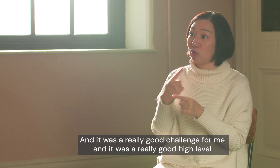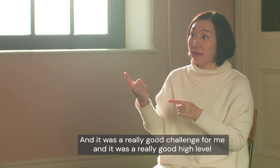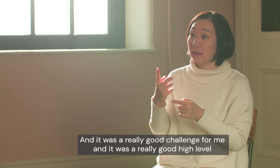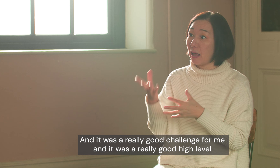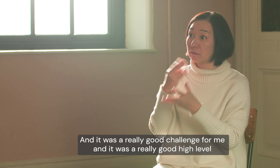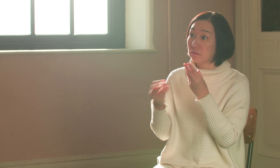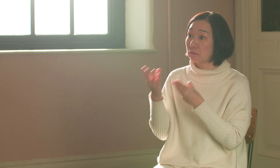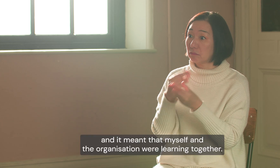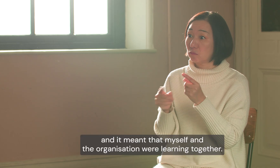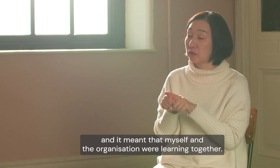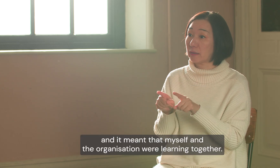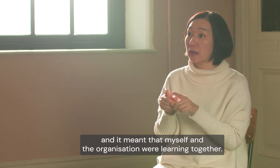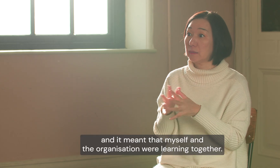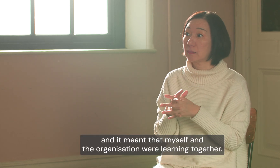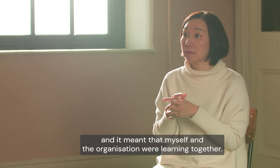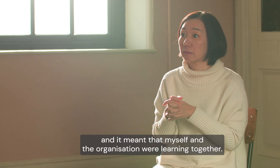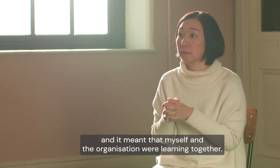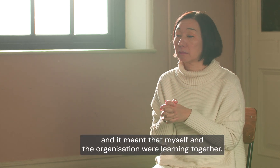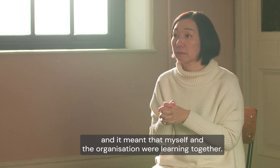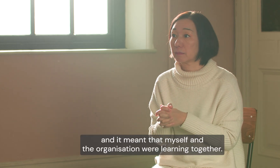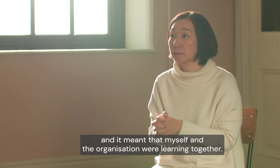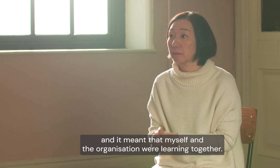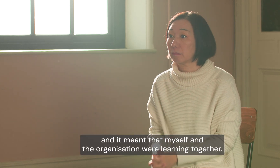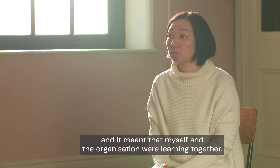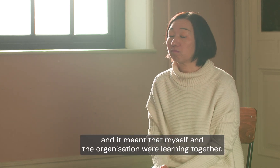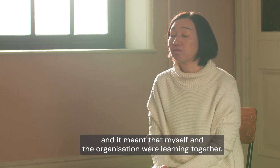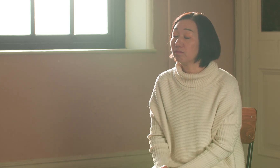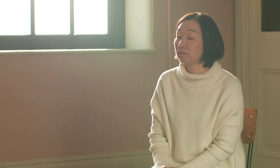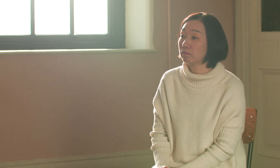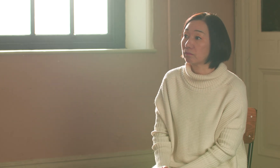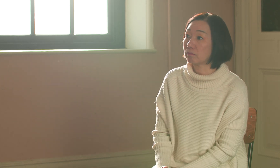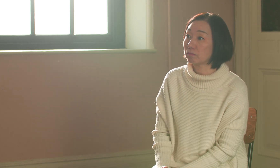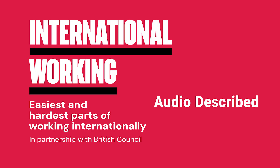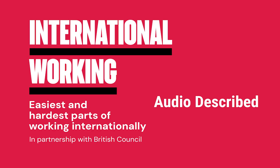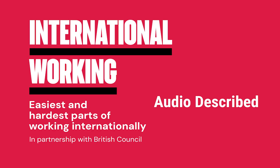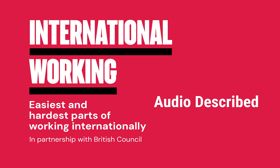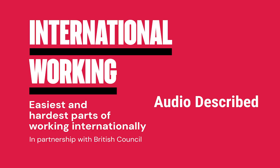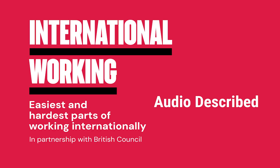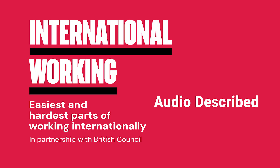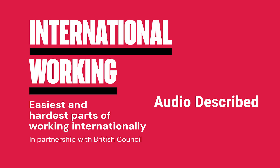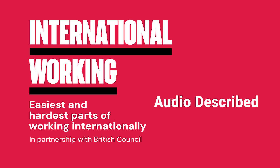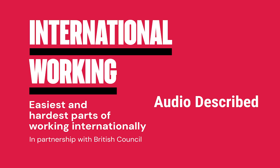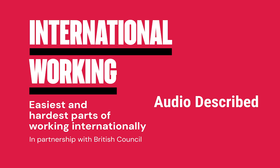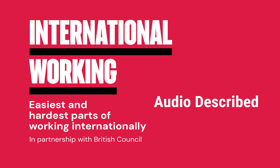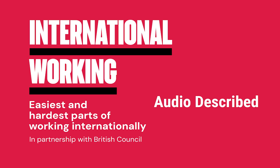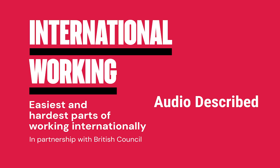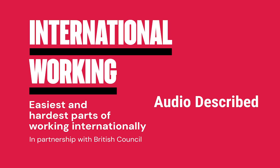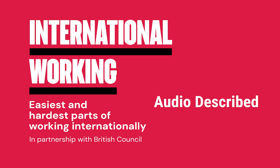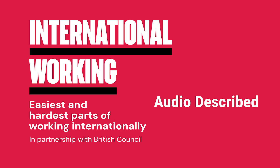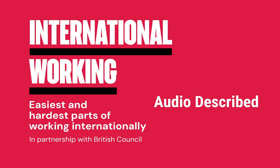high level. And it meant that myself and the organisation were learning together. Next, we have musician Baluji